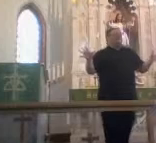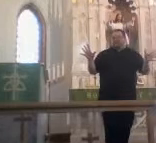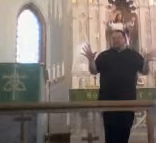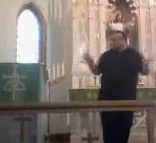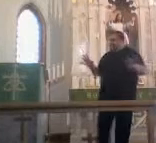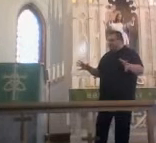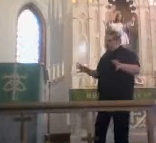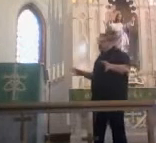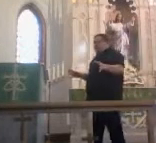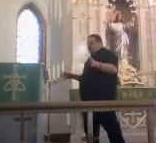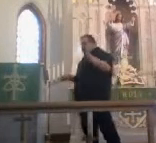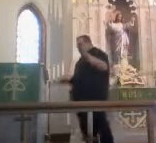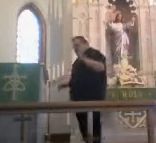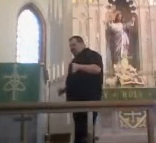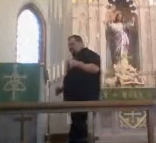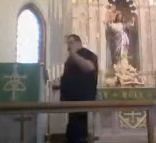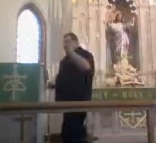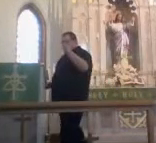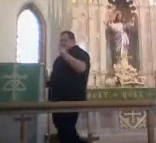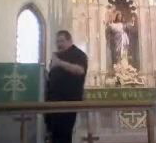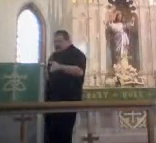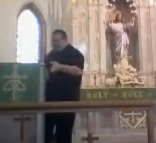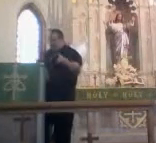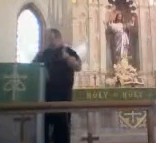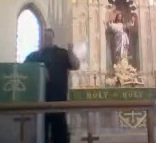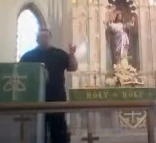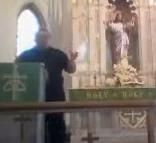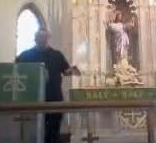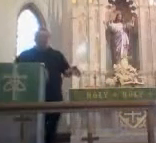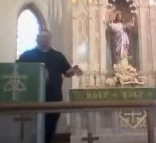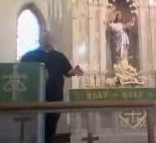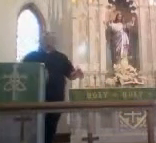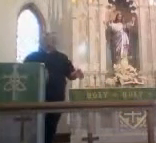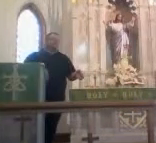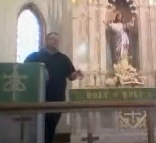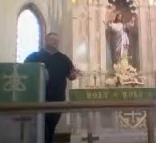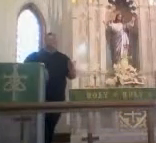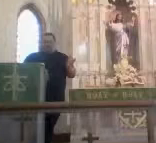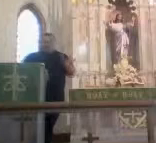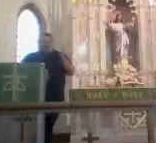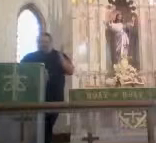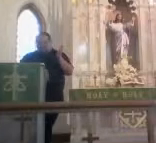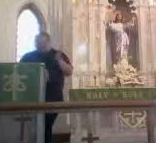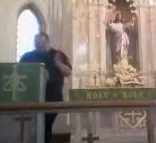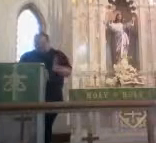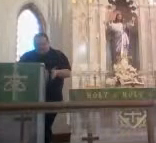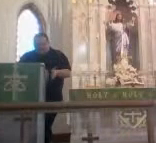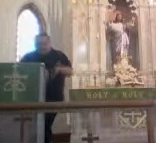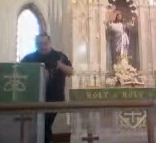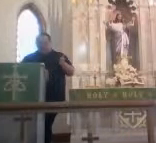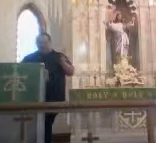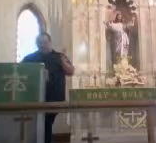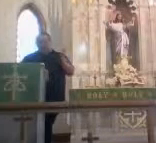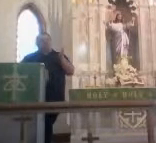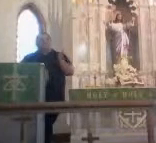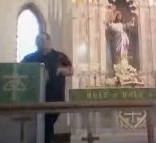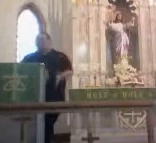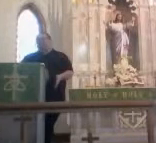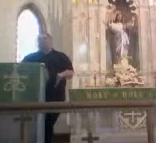Old Testament. Jesus came to Elijah. In the middle of his despondency, in the middle of his depression, in the